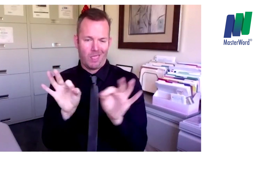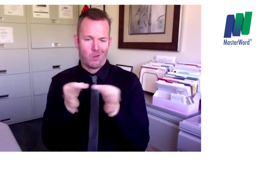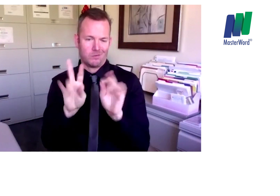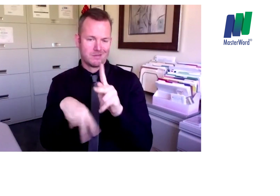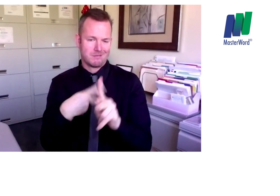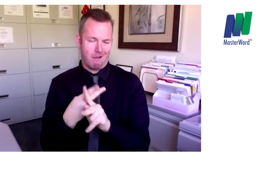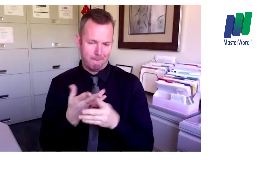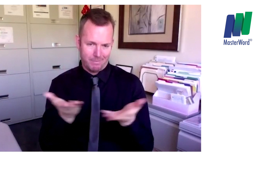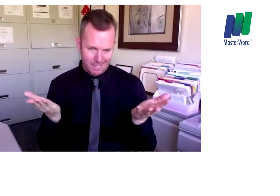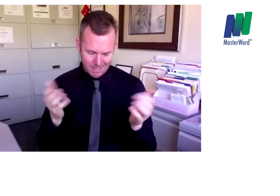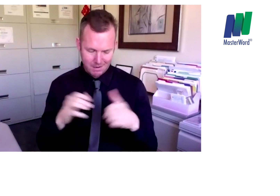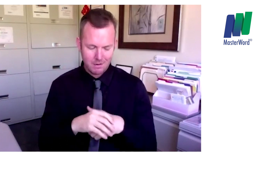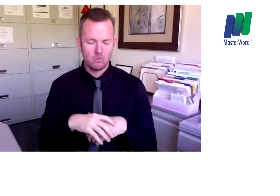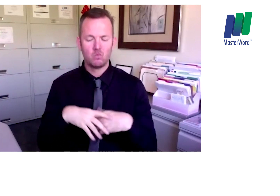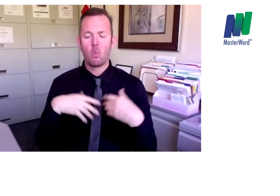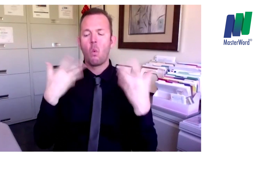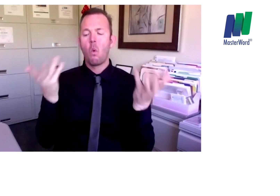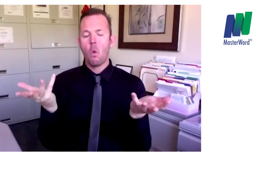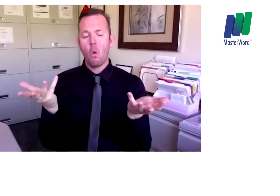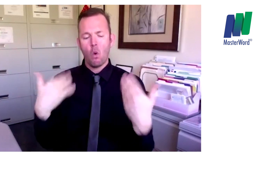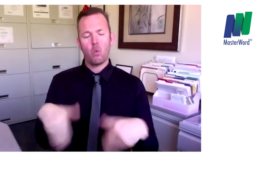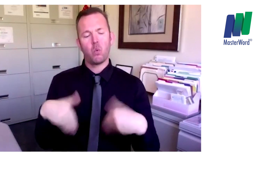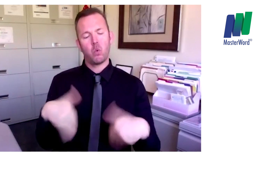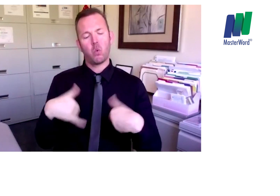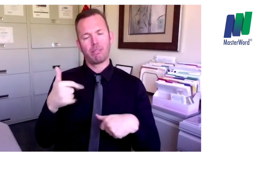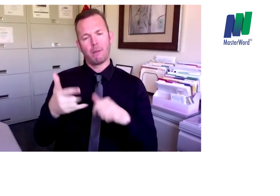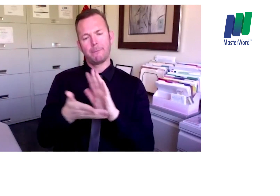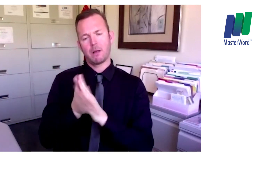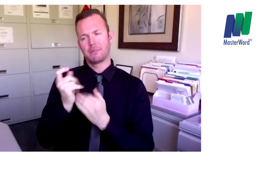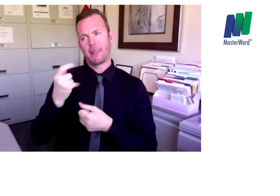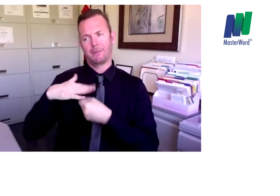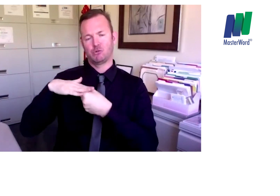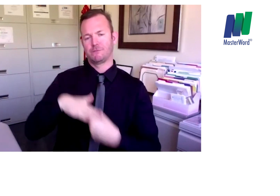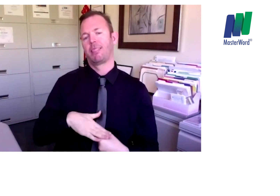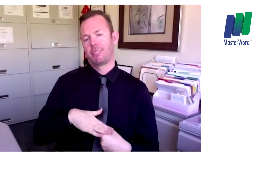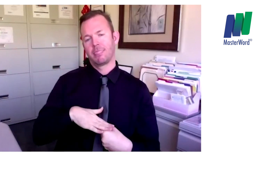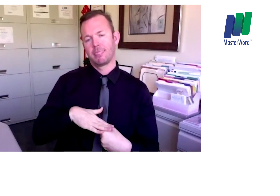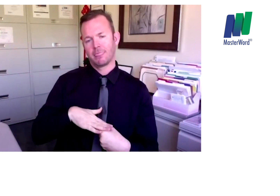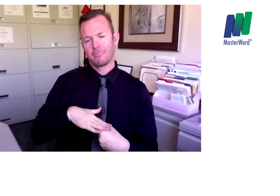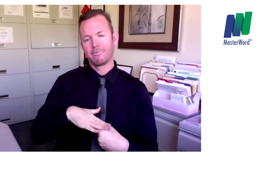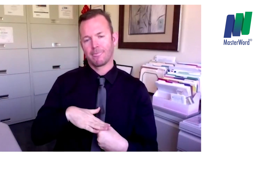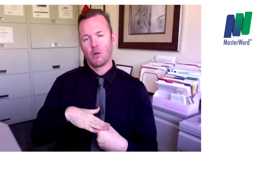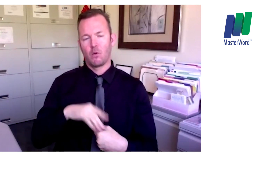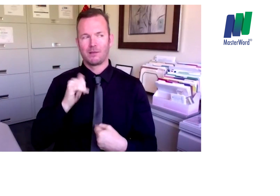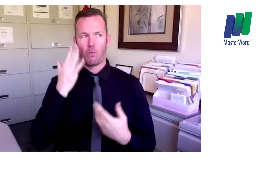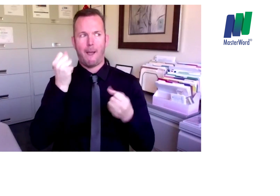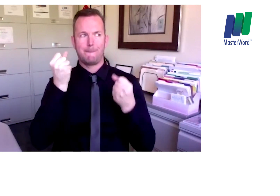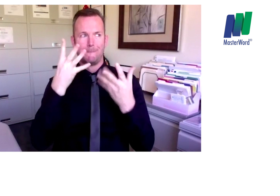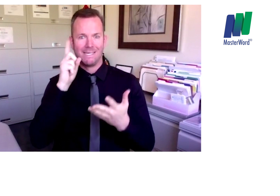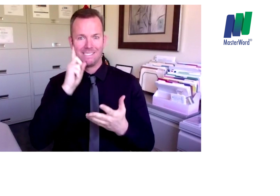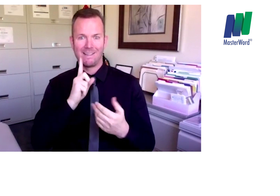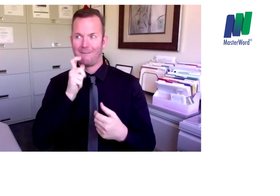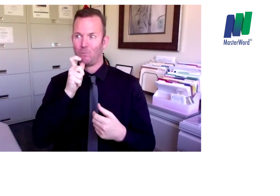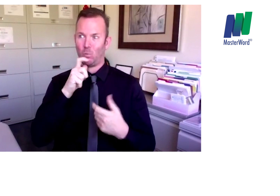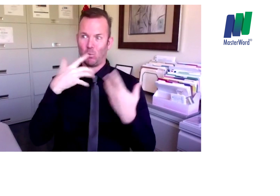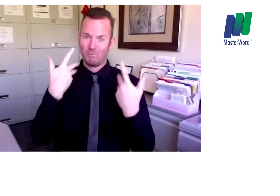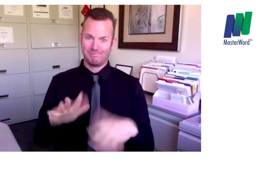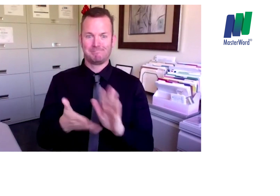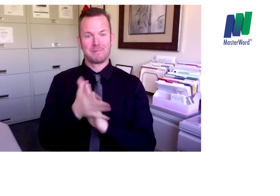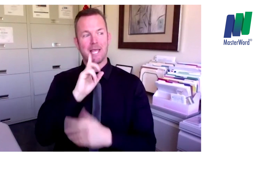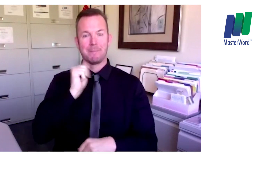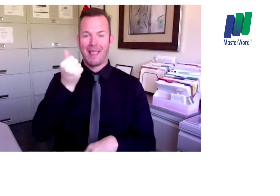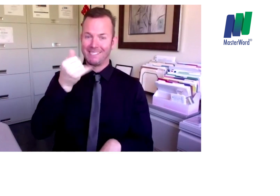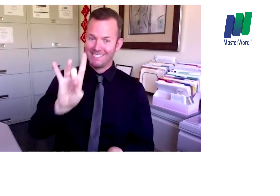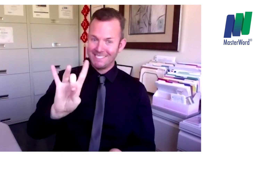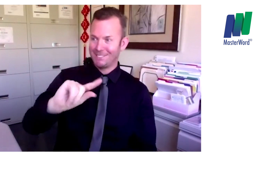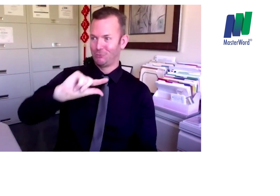So oftentimes individuals develop home language, which is obviously not formalized, and the whole situation can be